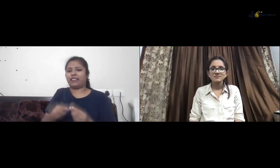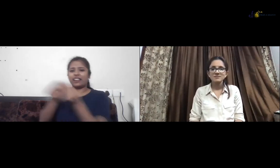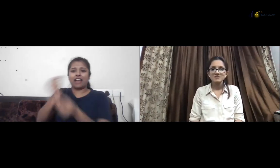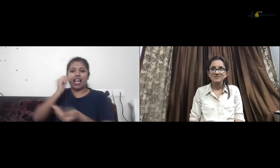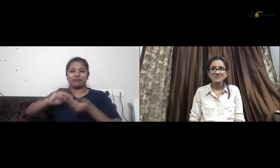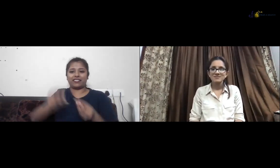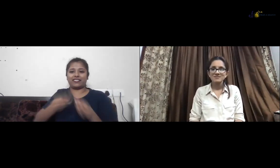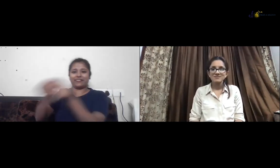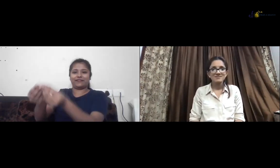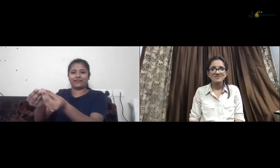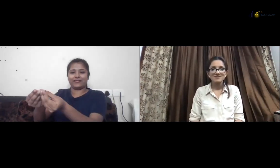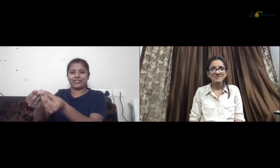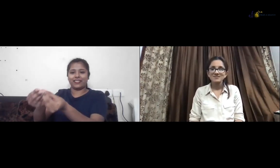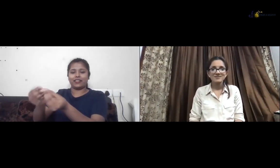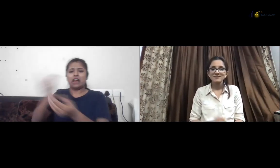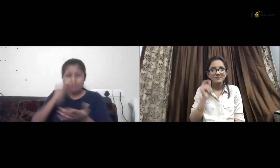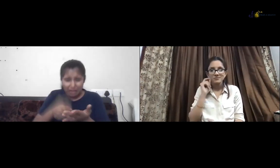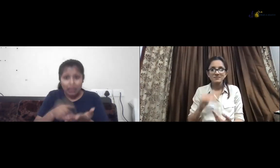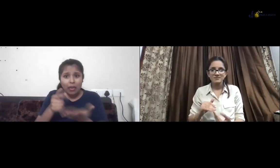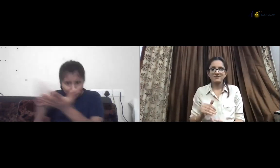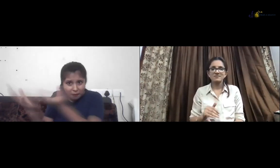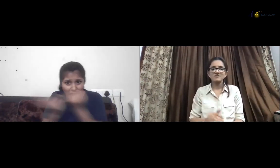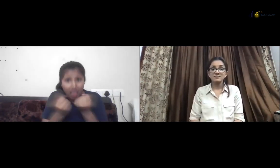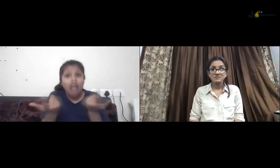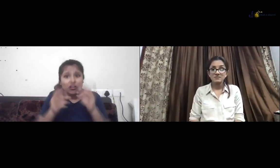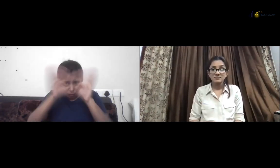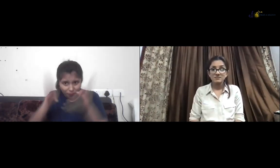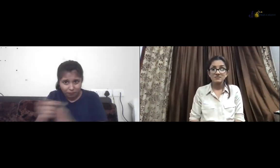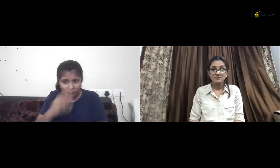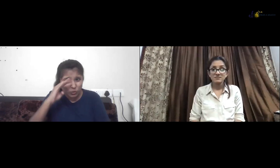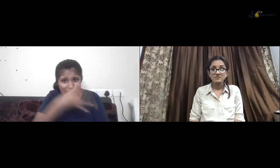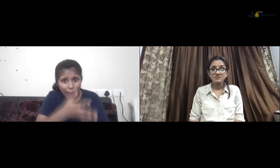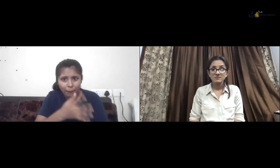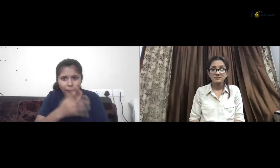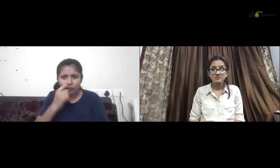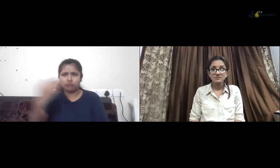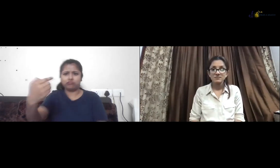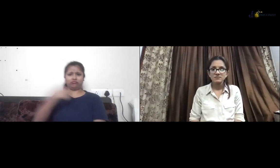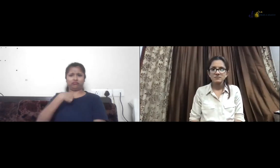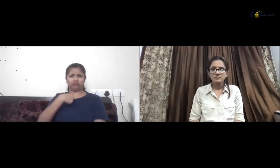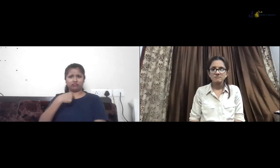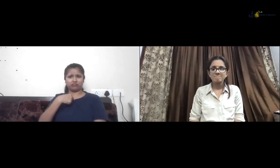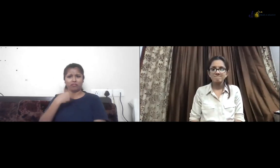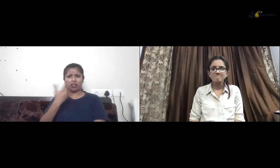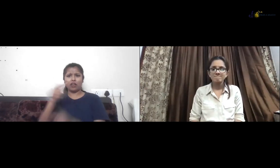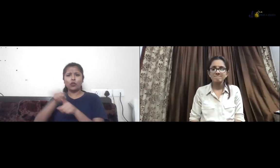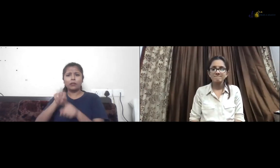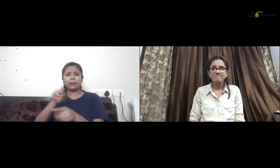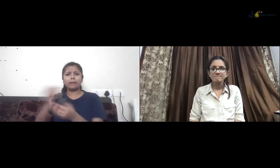the shops, and after that he provided that to her husband. He said, "You bought from which shop? You don't feel